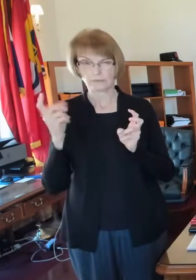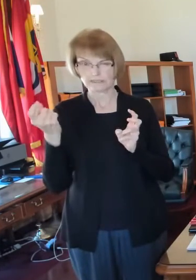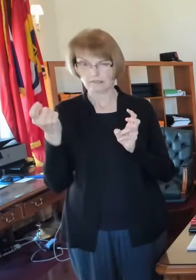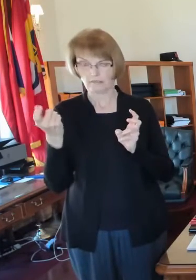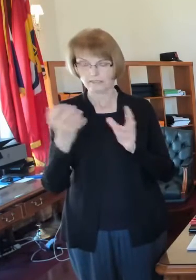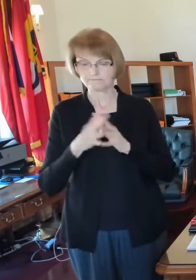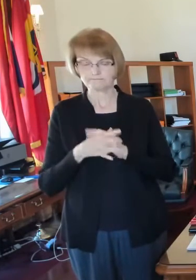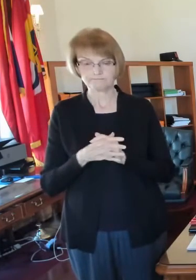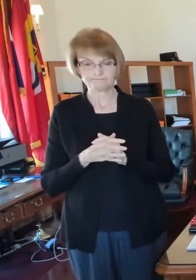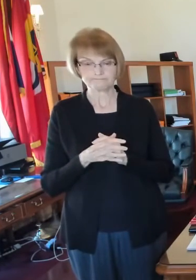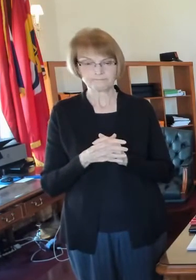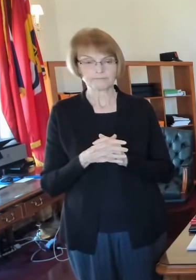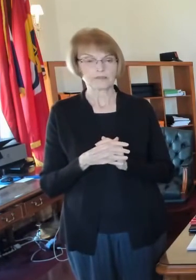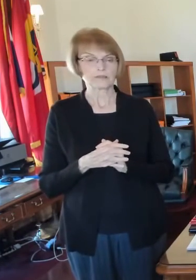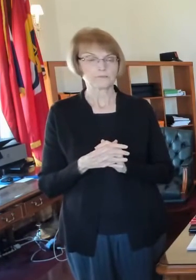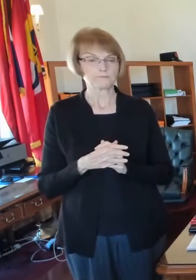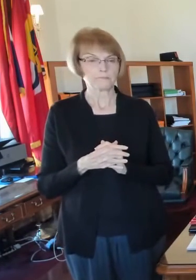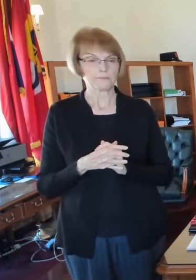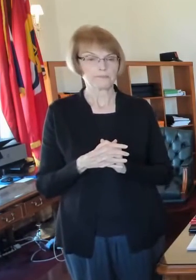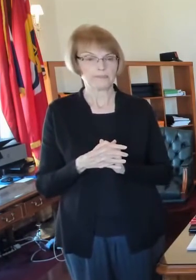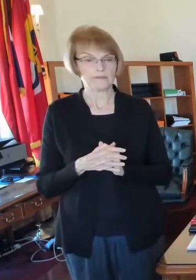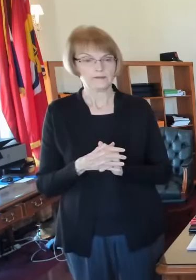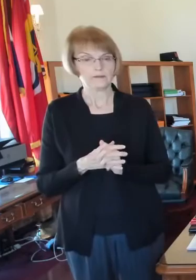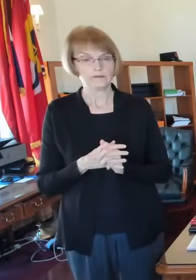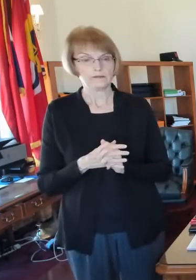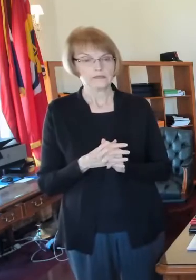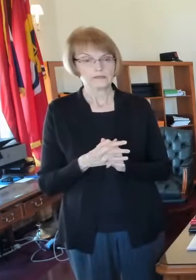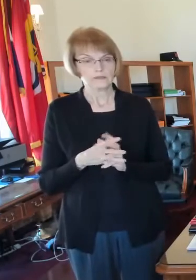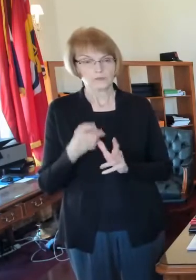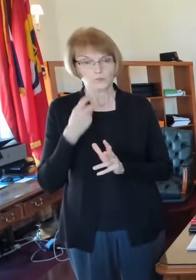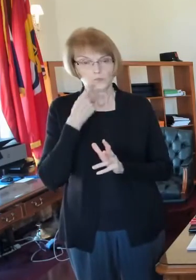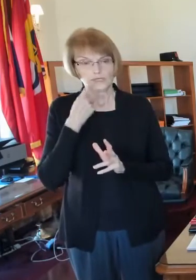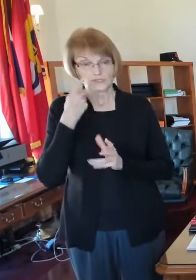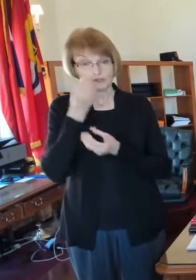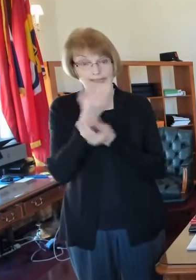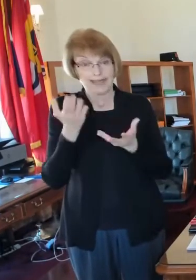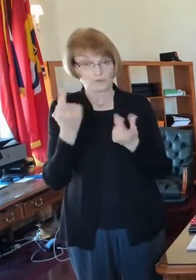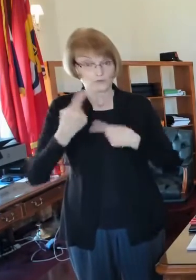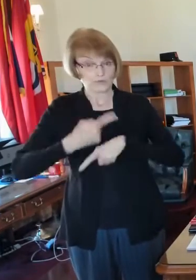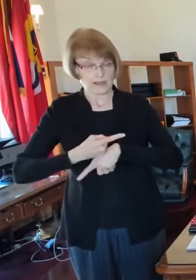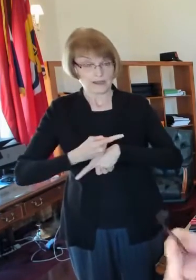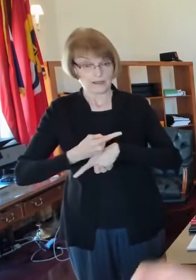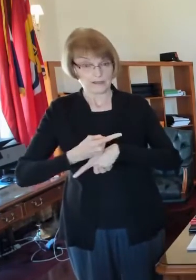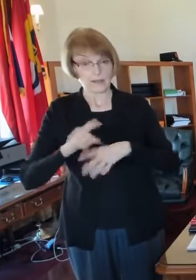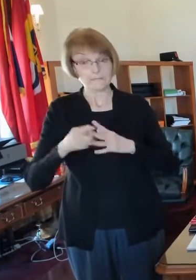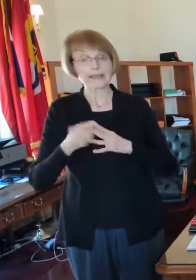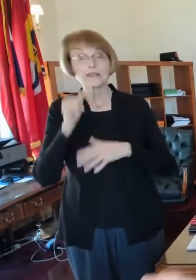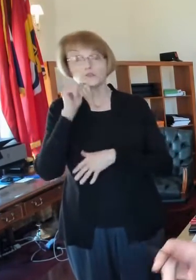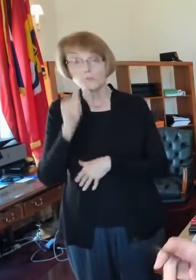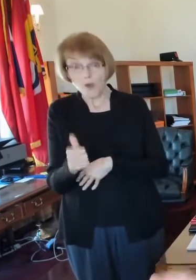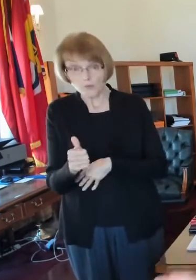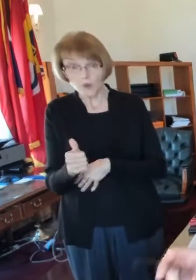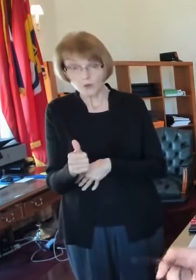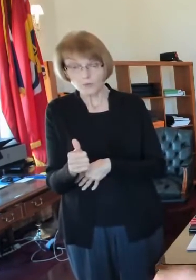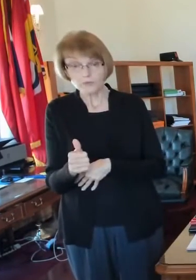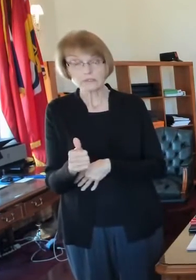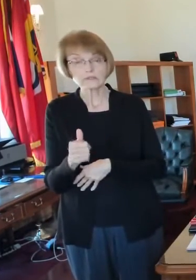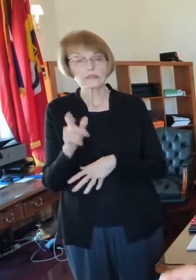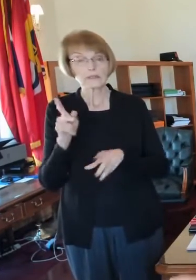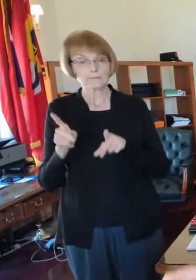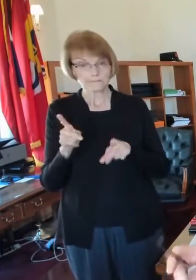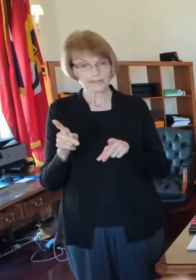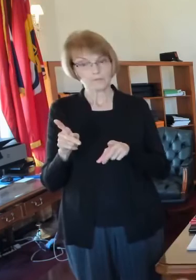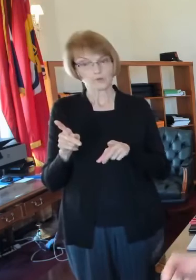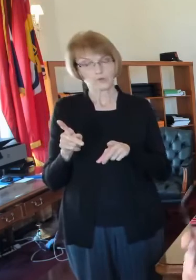bit here. We just announced today that beginning tomorrow, folks